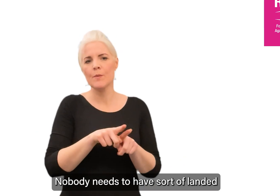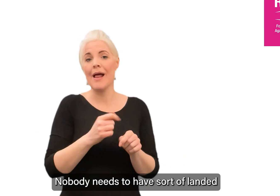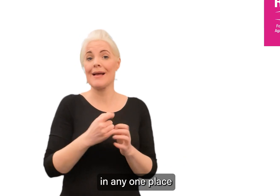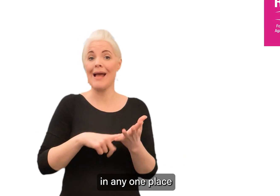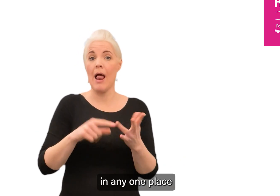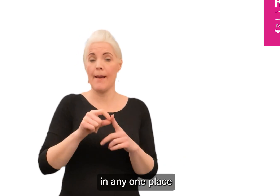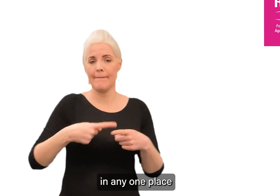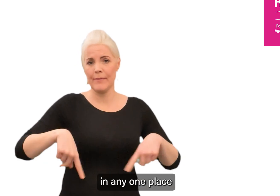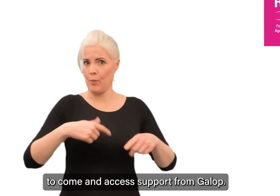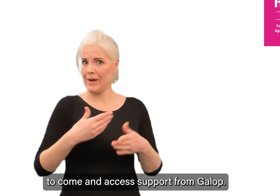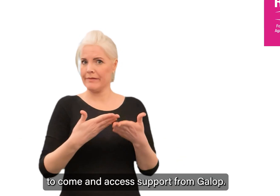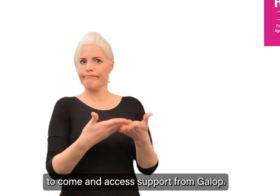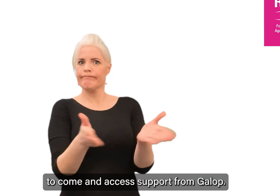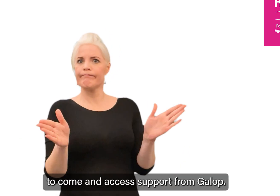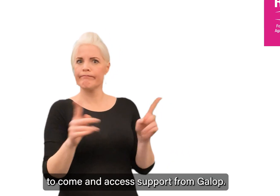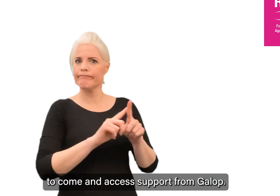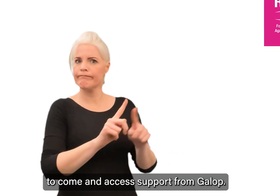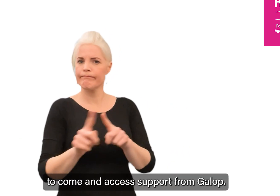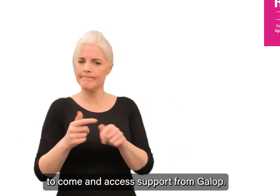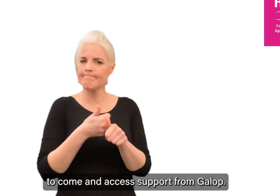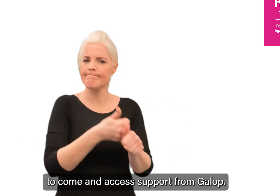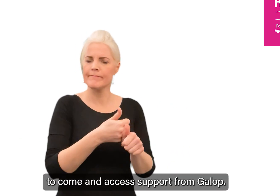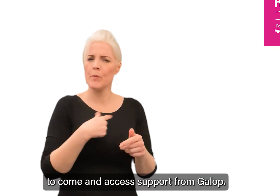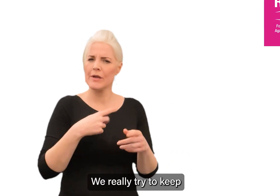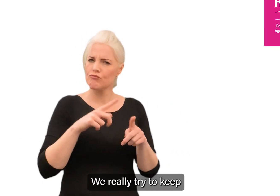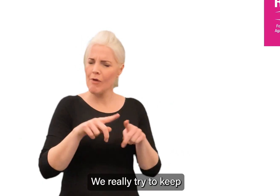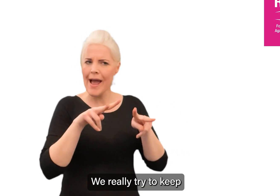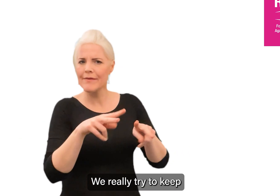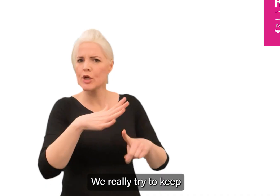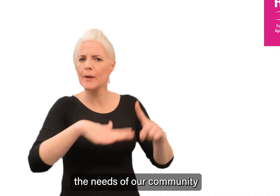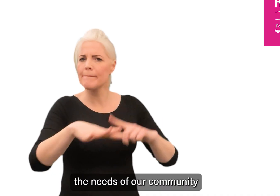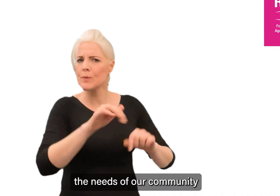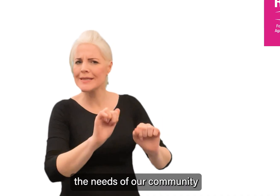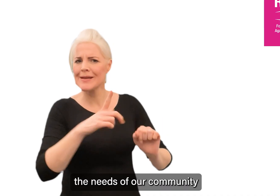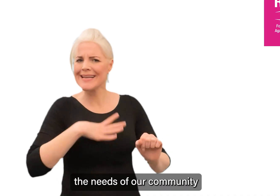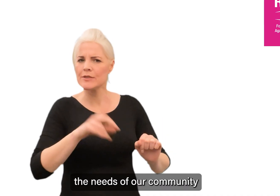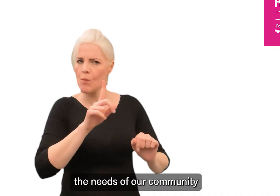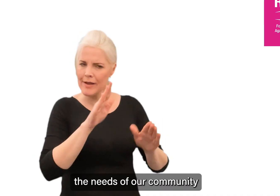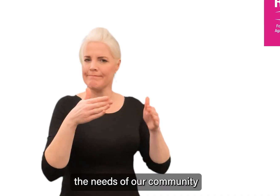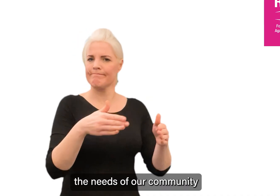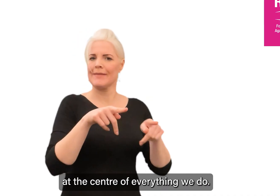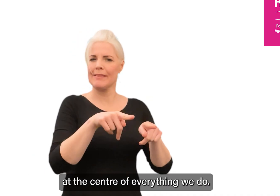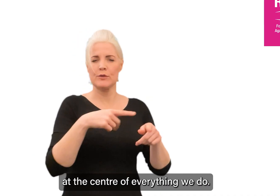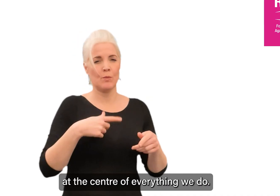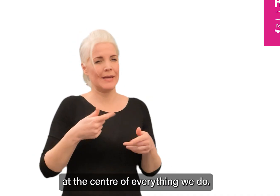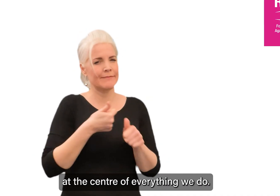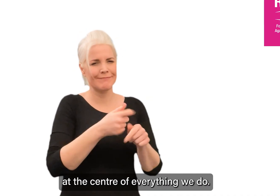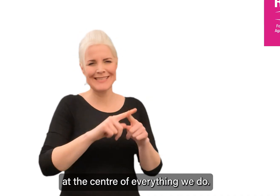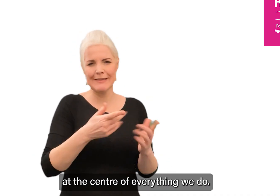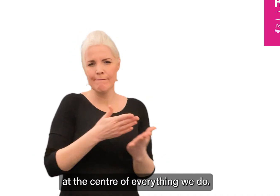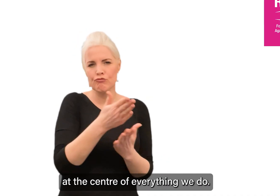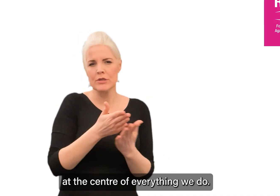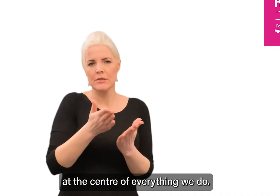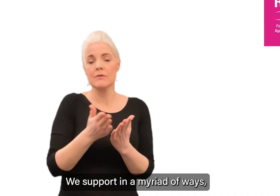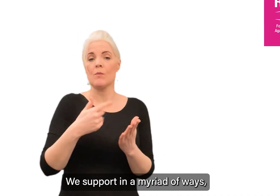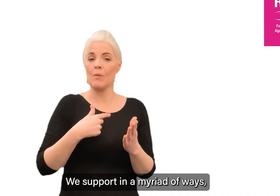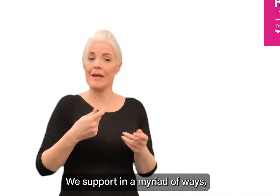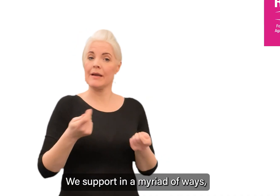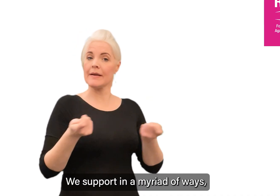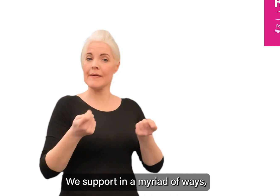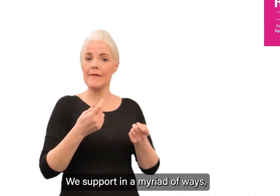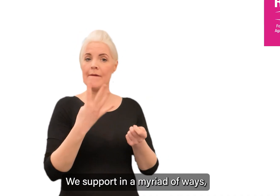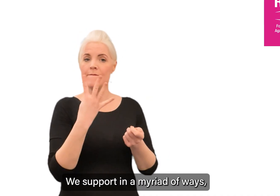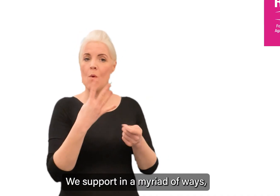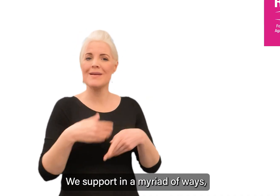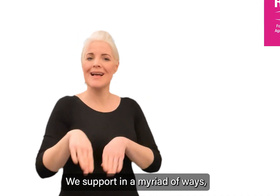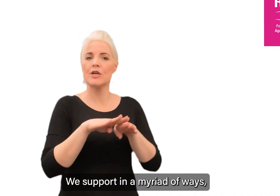sort of landed in any one place to come and access support from Gallup. We really try to keep the needs of our community at the center of everything we do. So we support